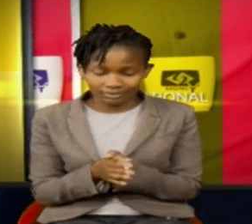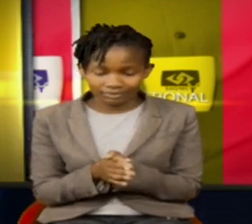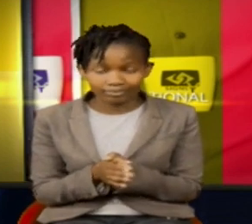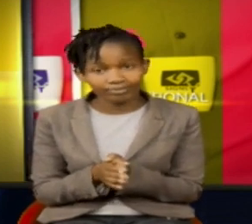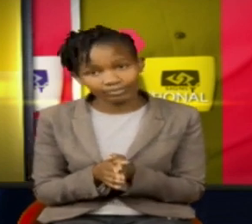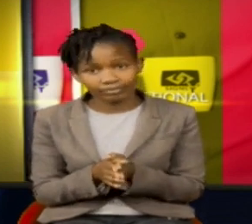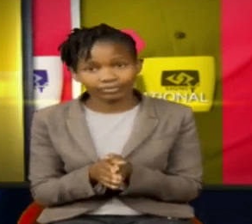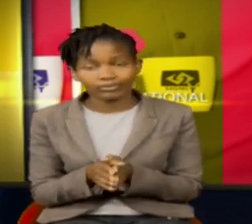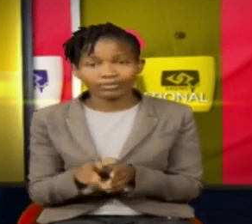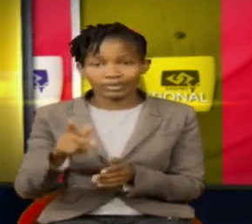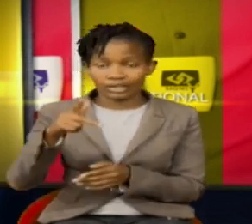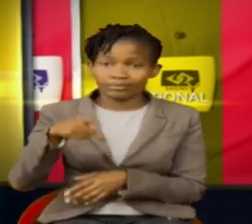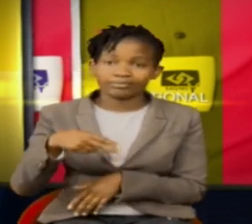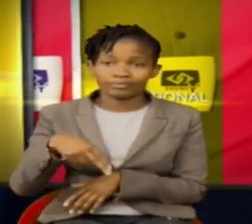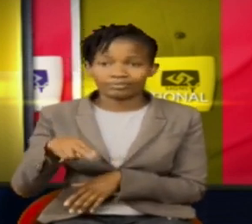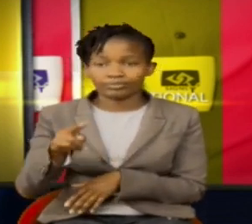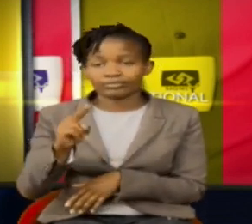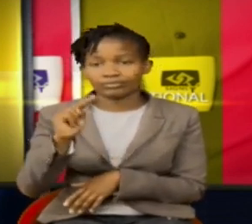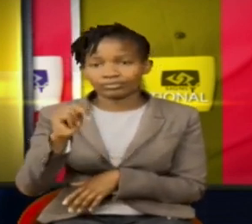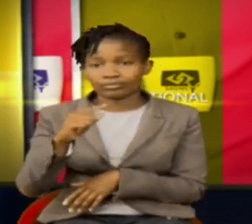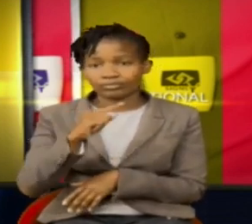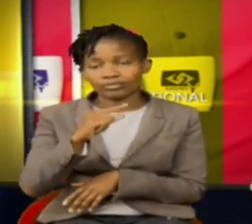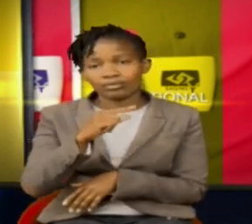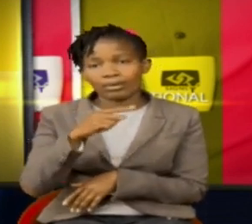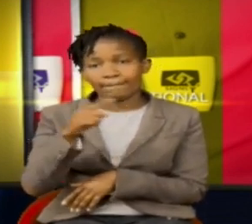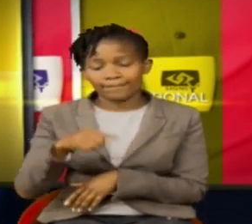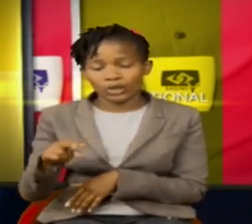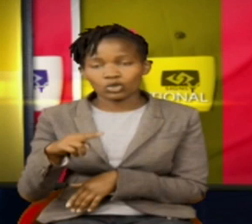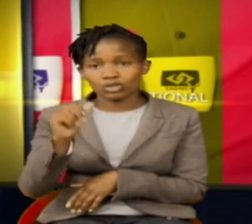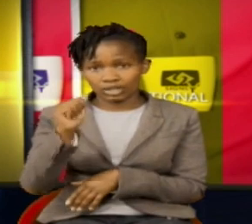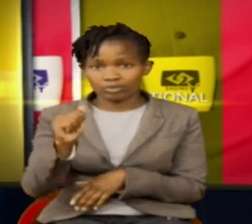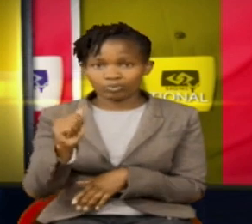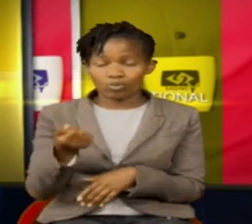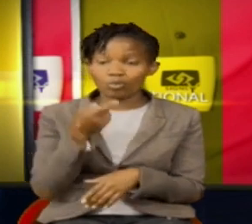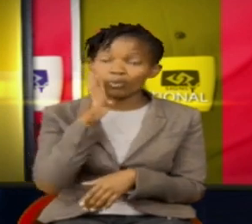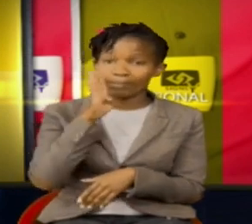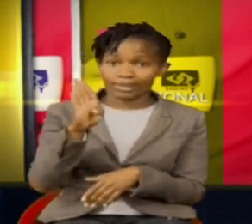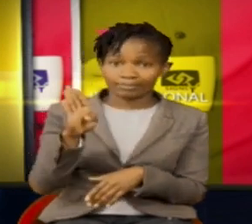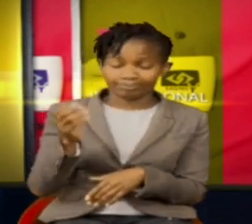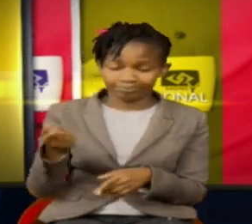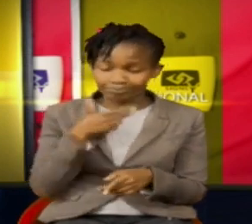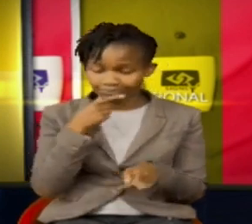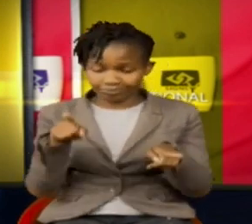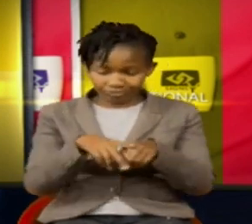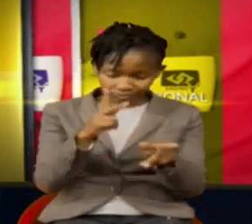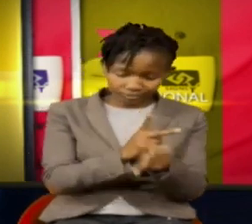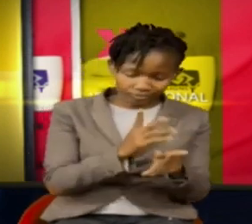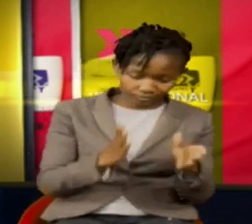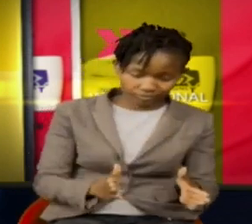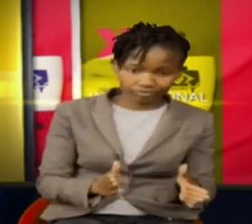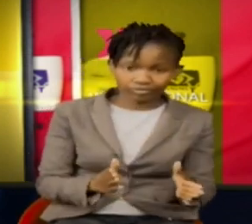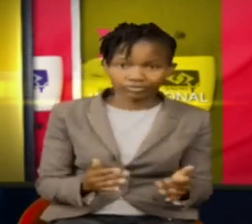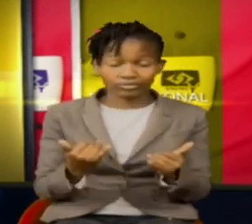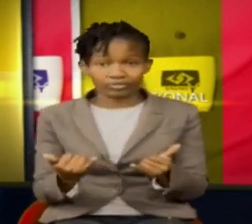So what we're saying as Punguza is let's be our brother's keeper. So how do you approach these young people? So tell them this. So currently we've been engaging